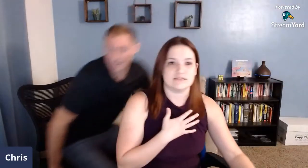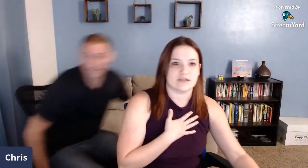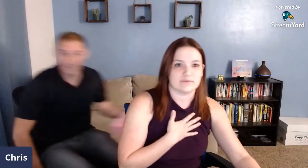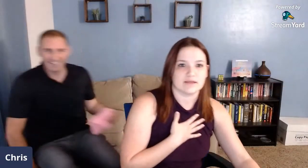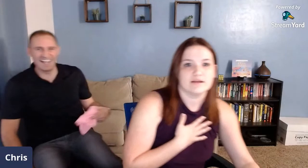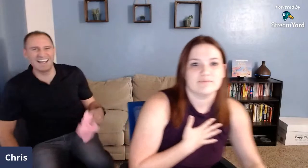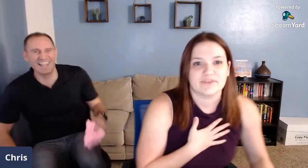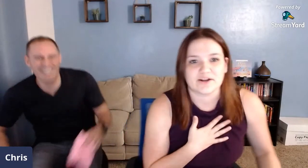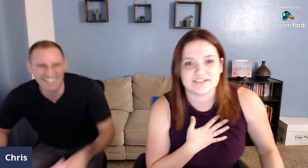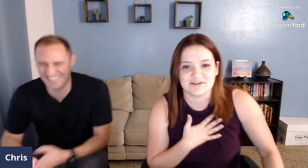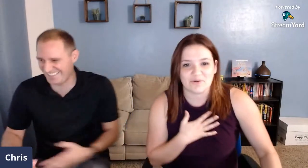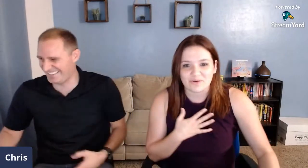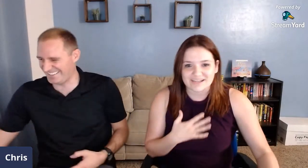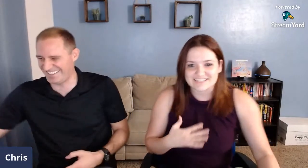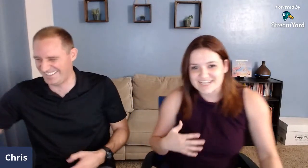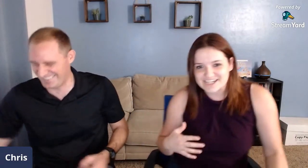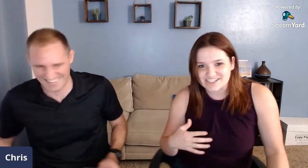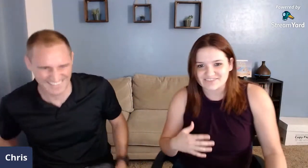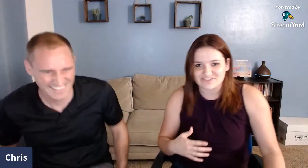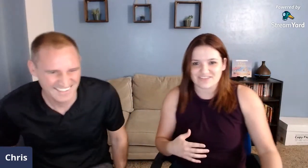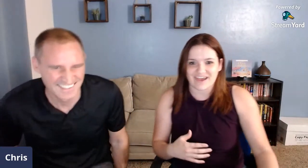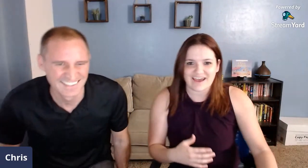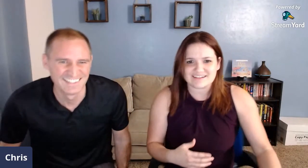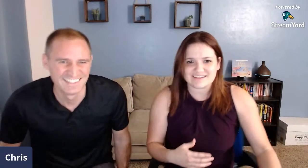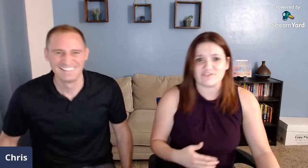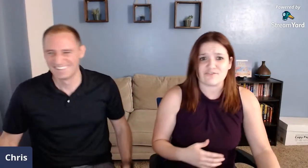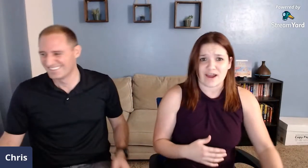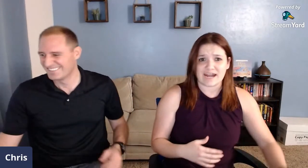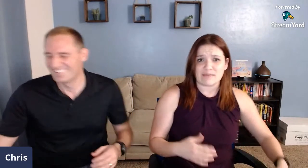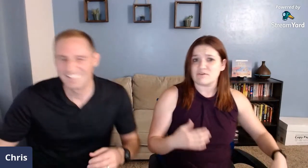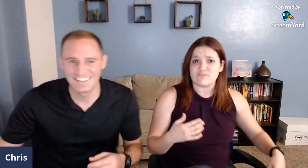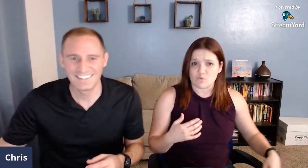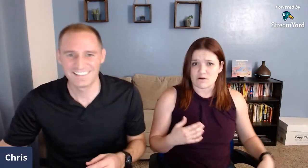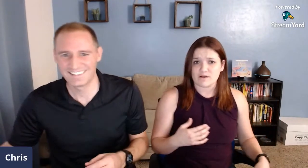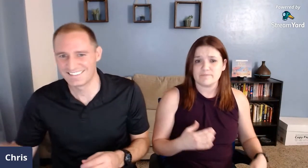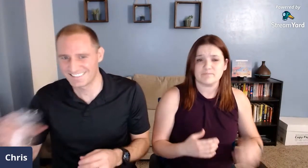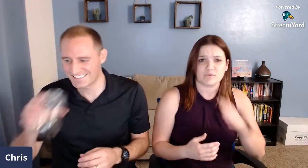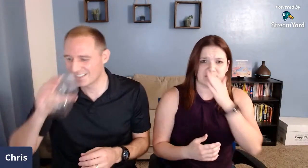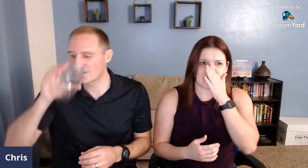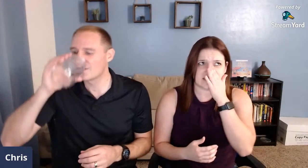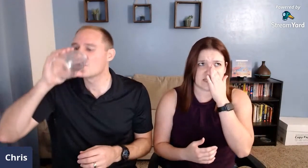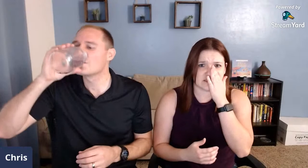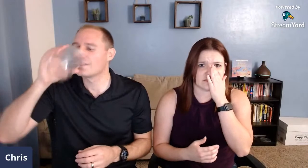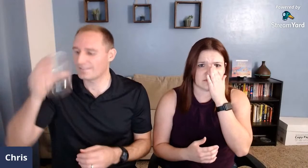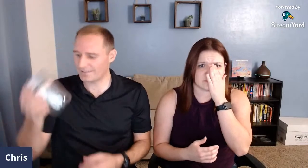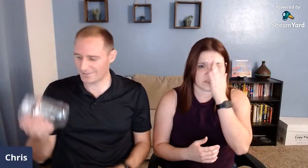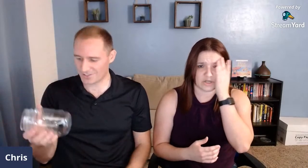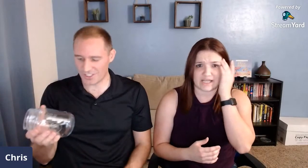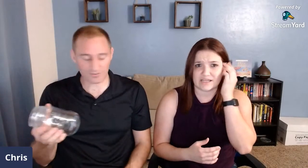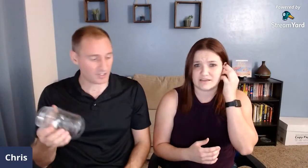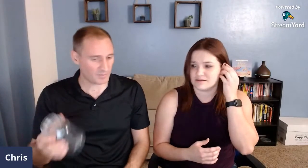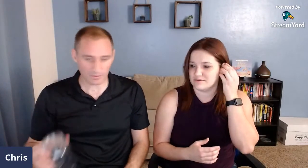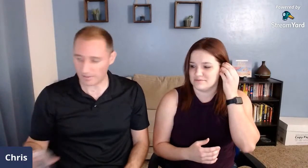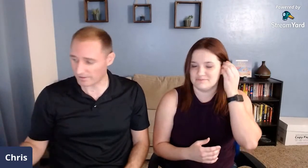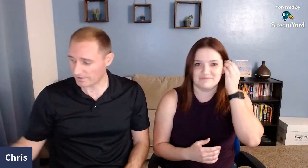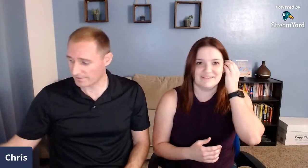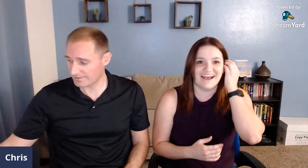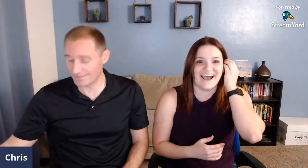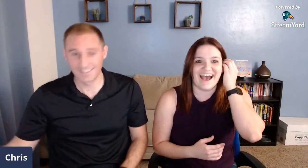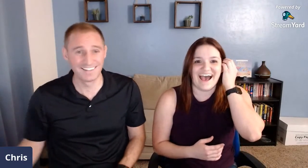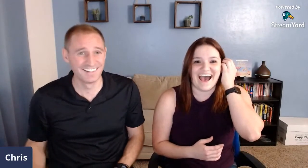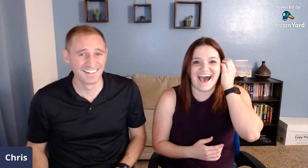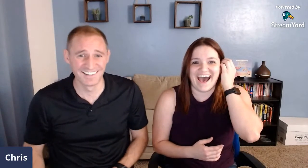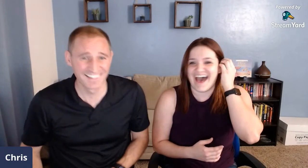oh, he scared me. There is an orientation for that the Friday before, which I think is the 30th. Drink all my water.